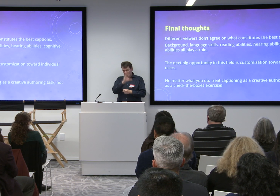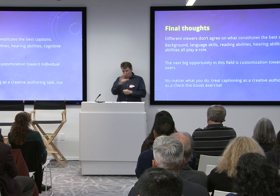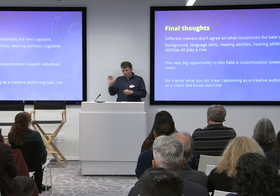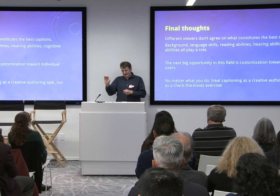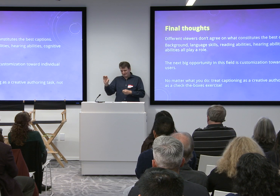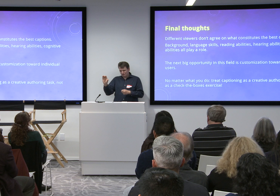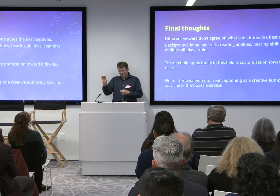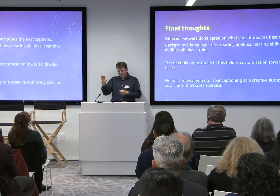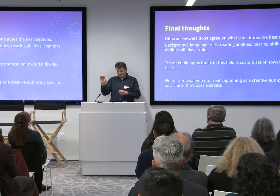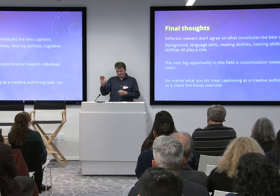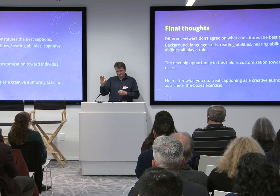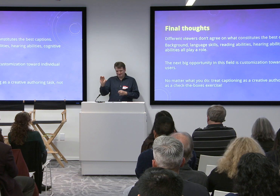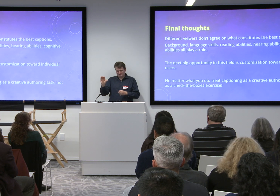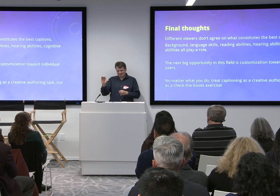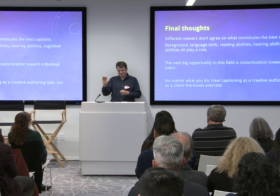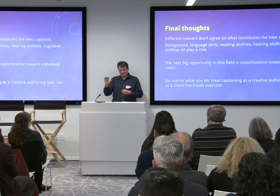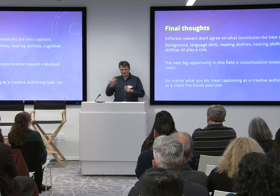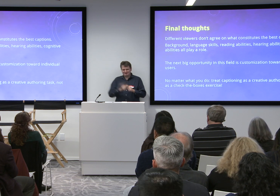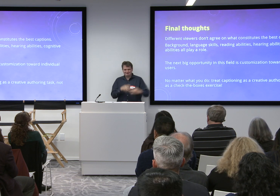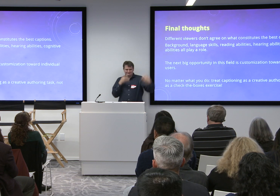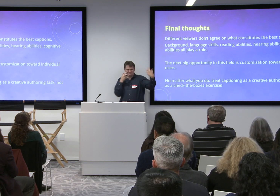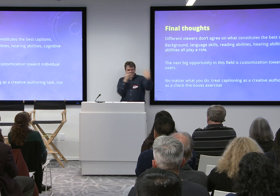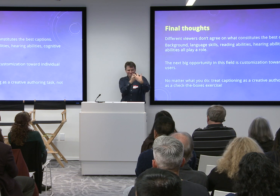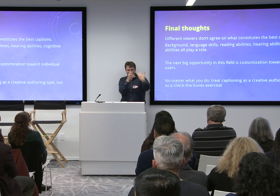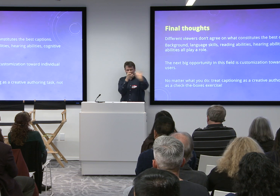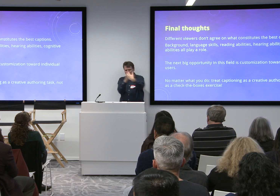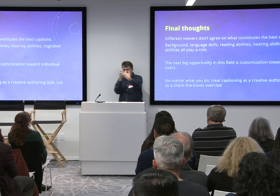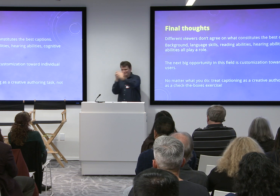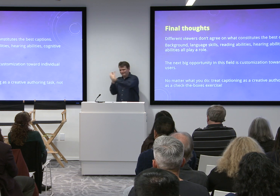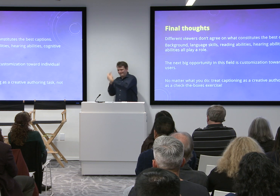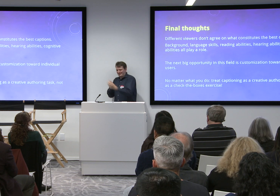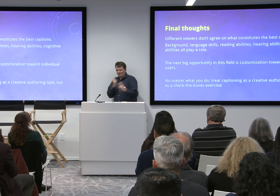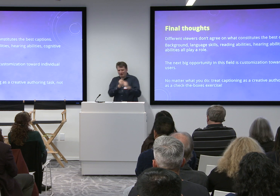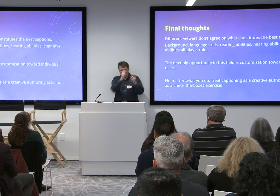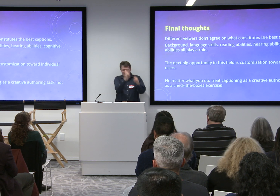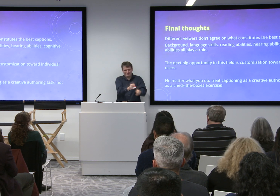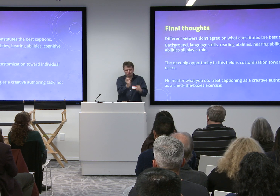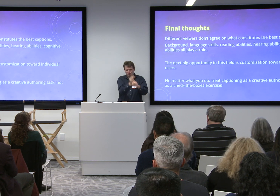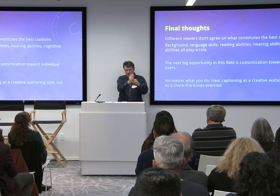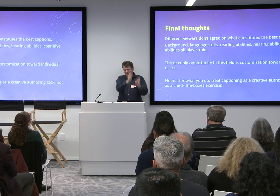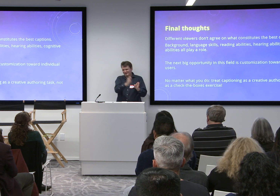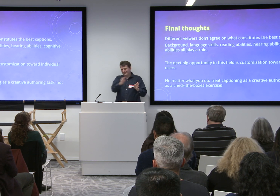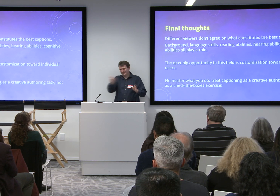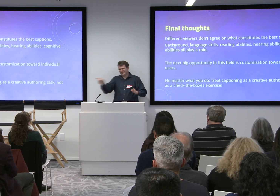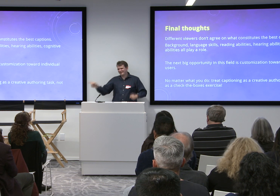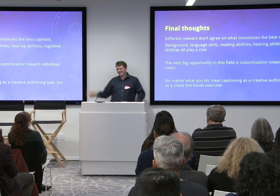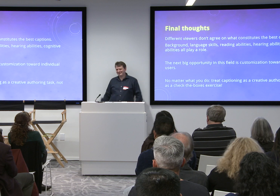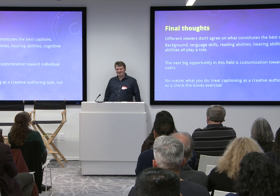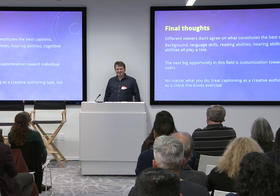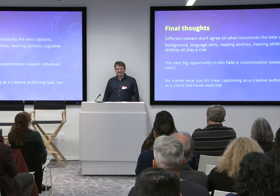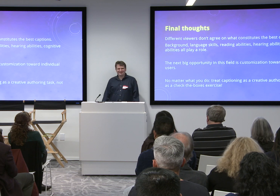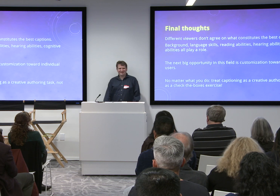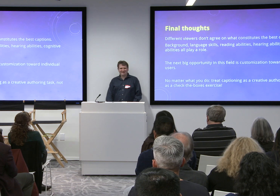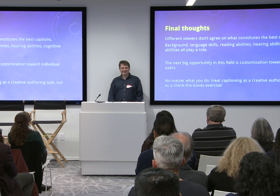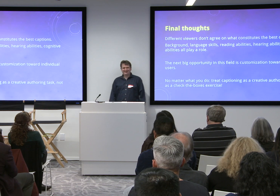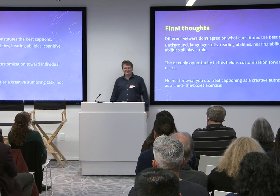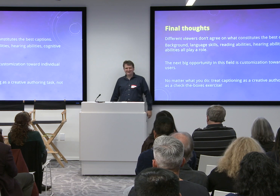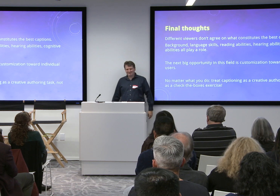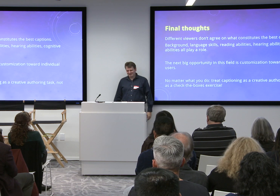What if you create closed captions that had the ability to fit every unique individual? Huh?